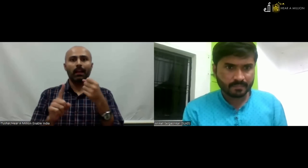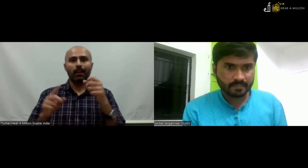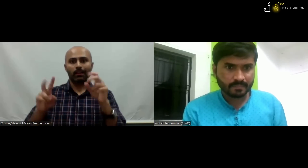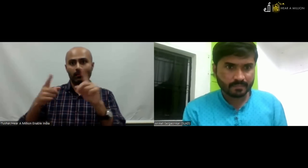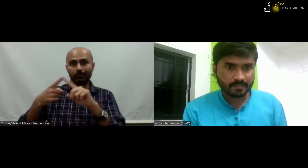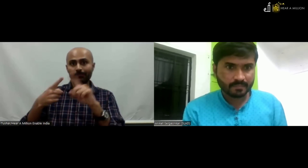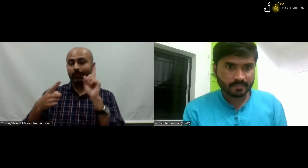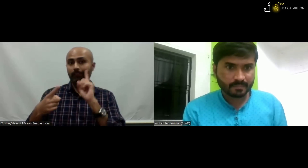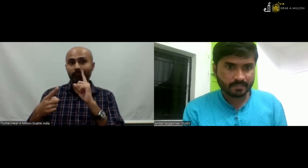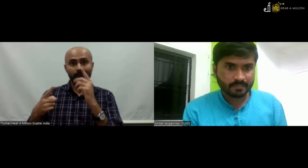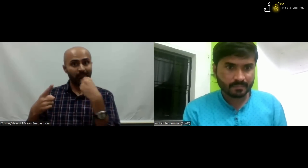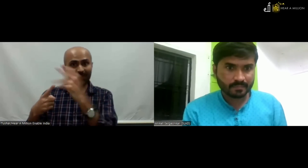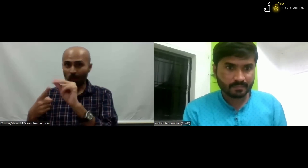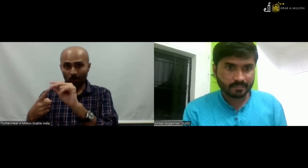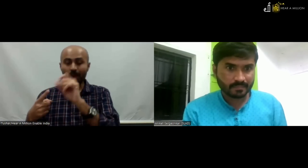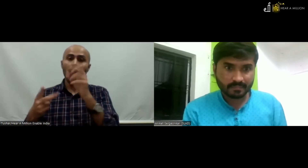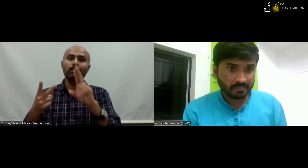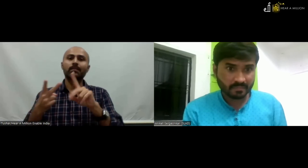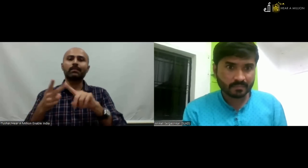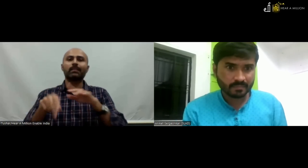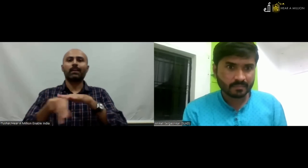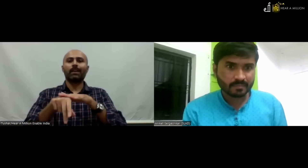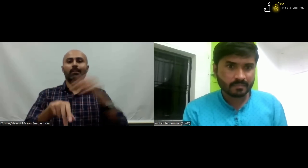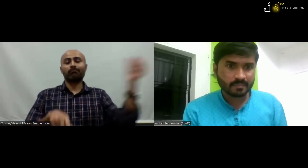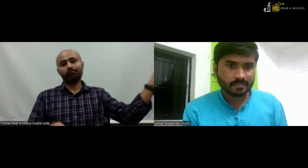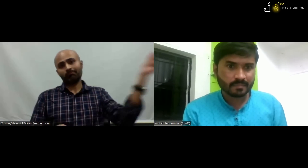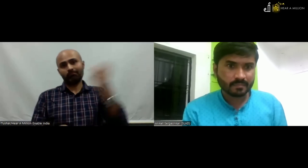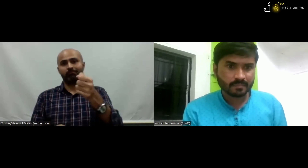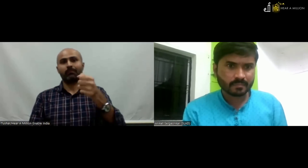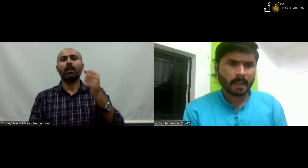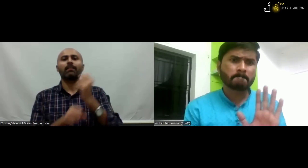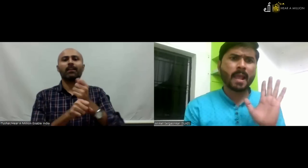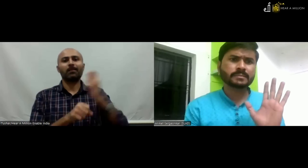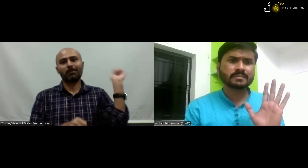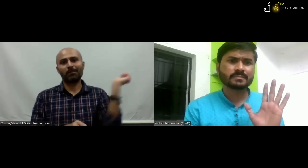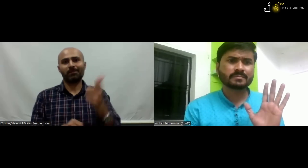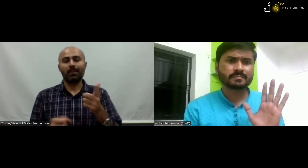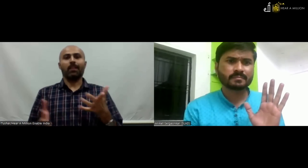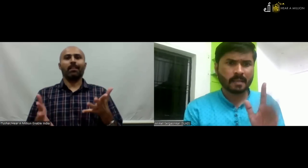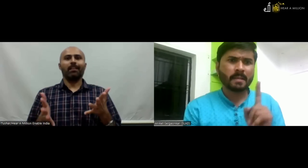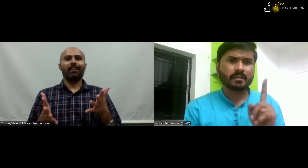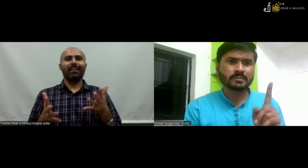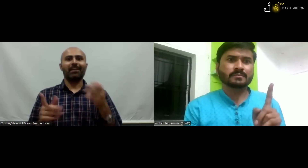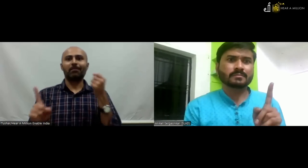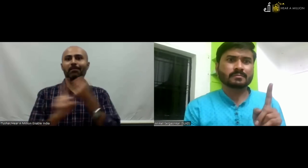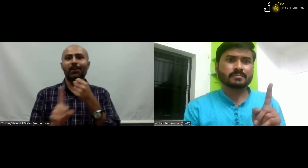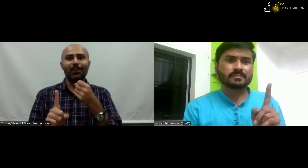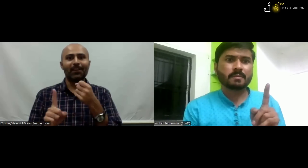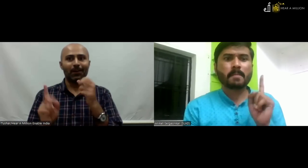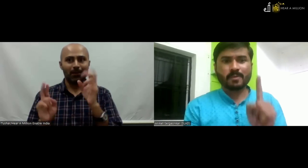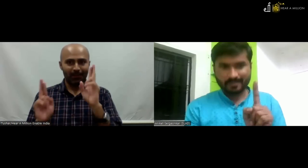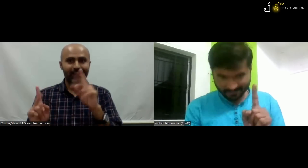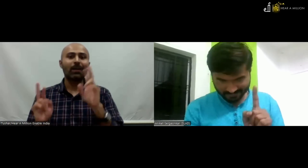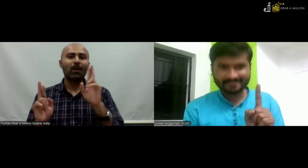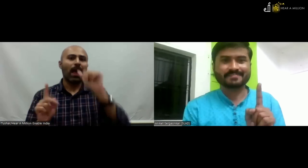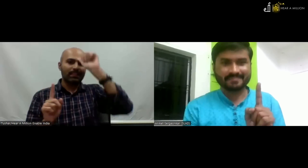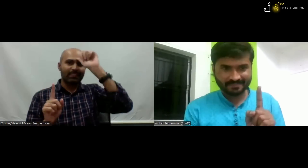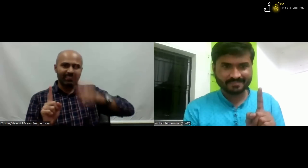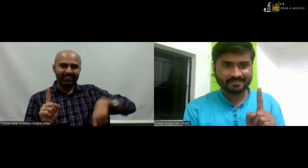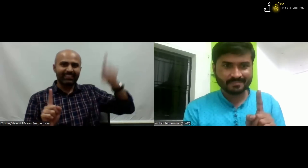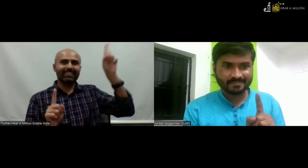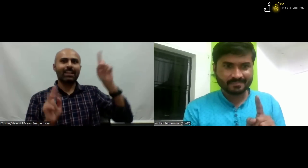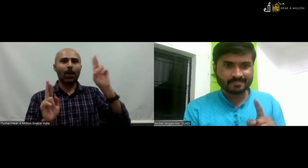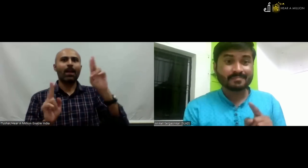that your organization made a bigger impact, that if you can't provide us a license, you need to pay